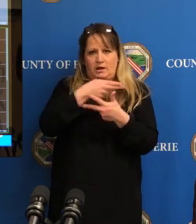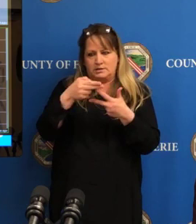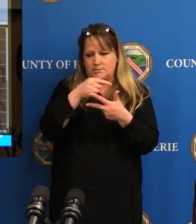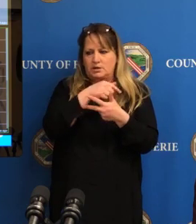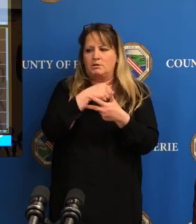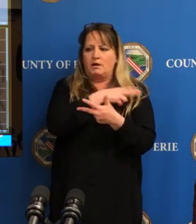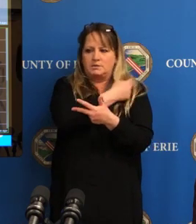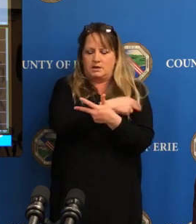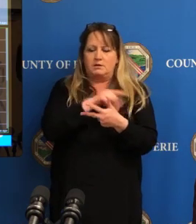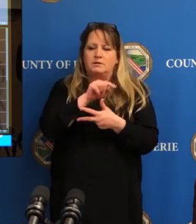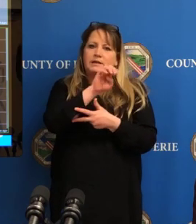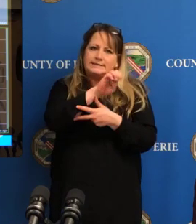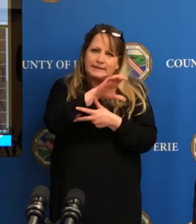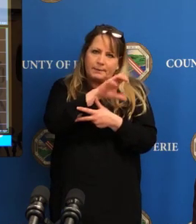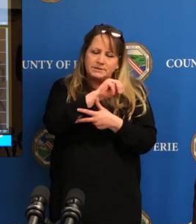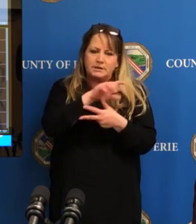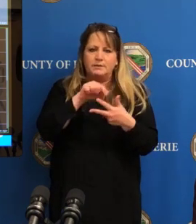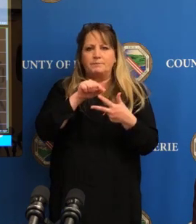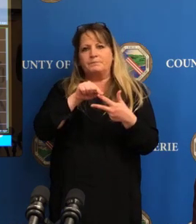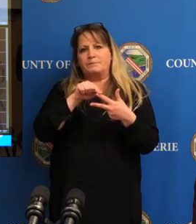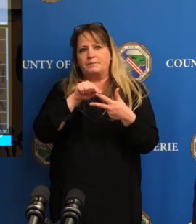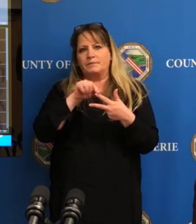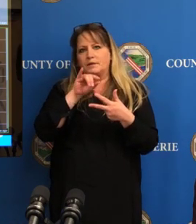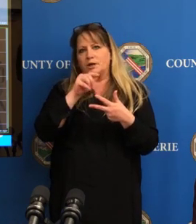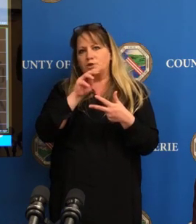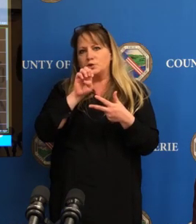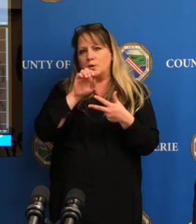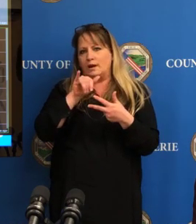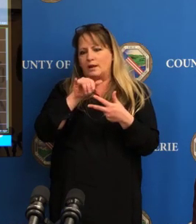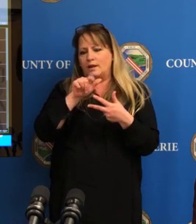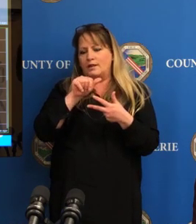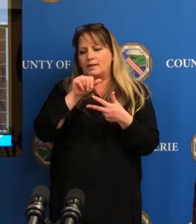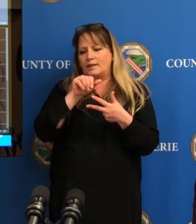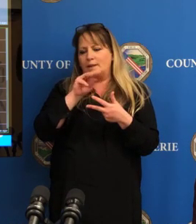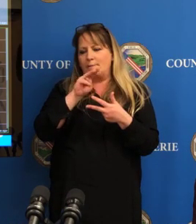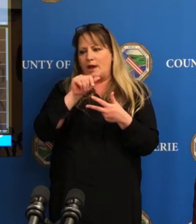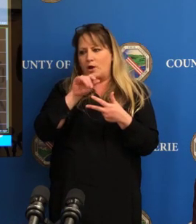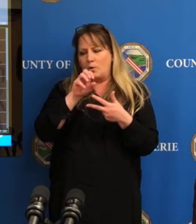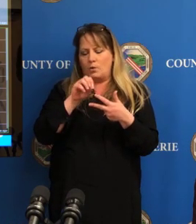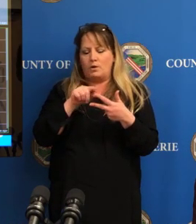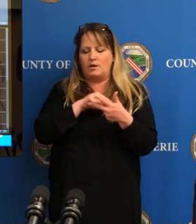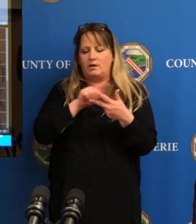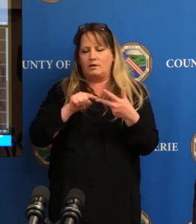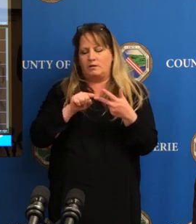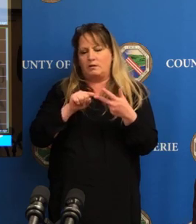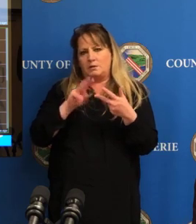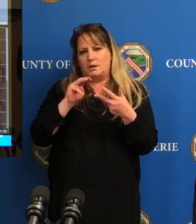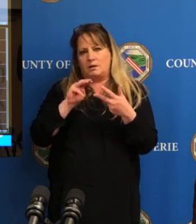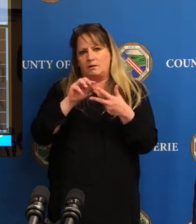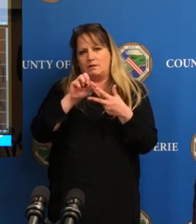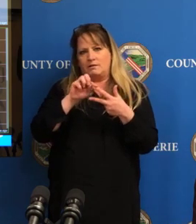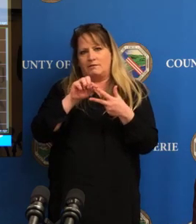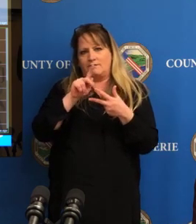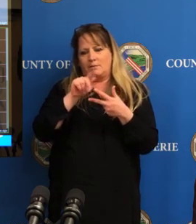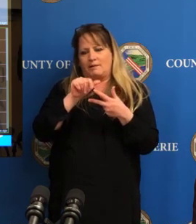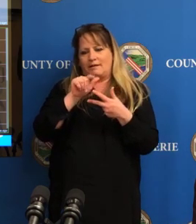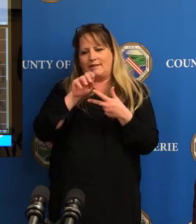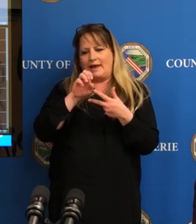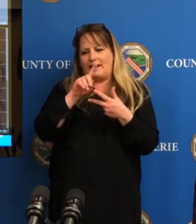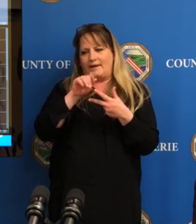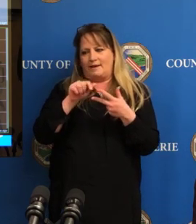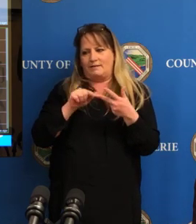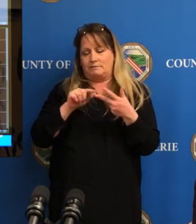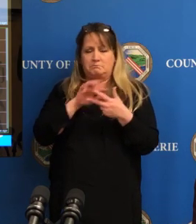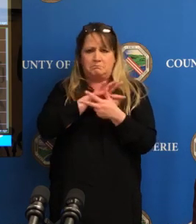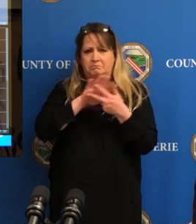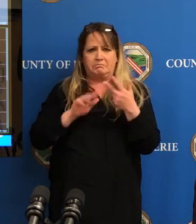from ECMC, Jody LeMayo from Kaleida, and Mark Sullivan from Catholic Health today, and have been on the phone with each of them many,